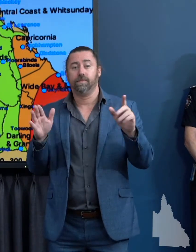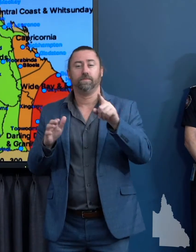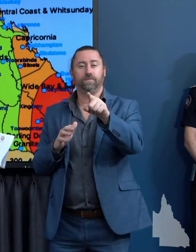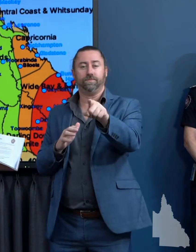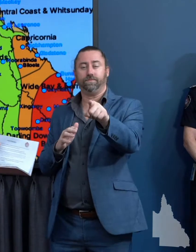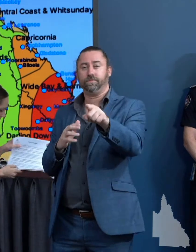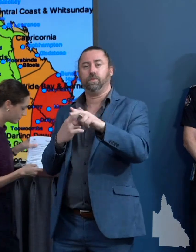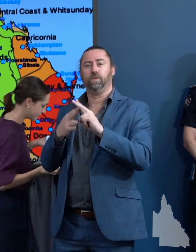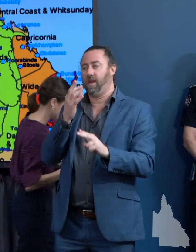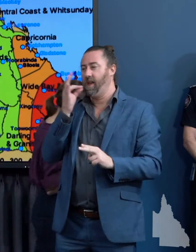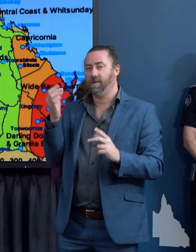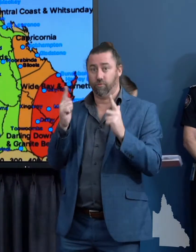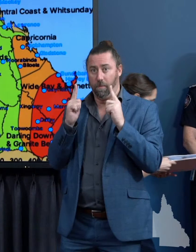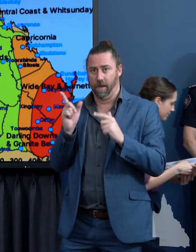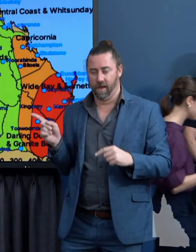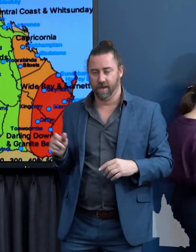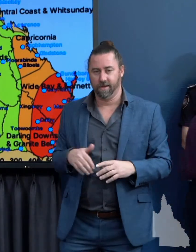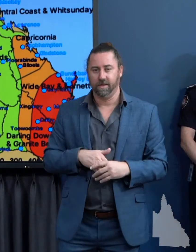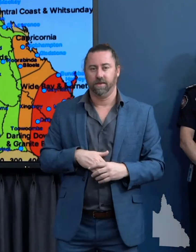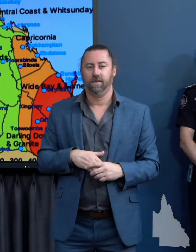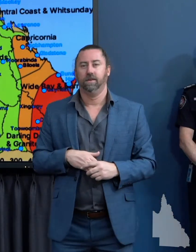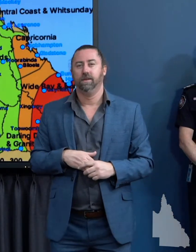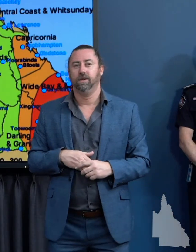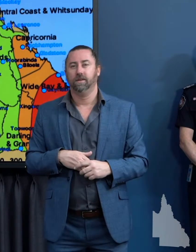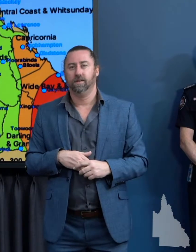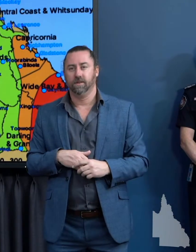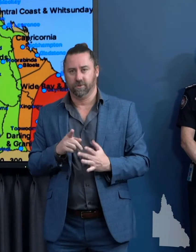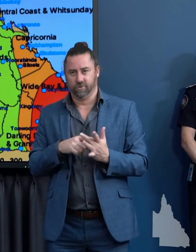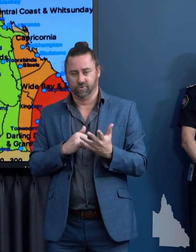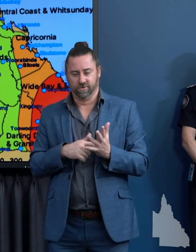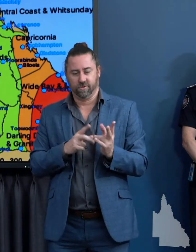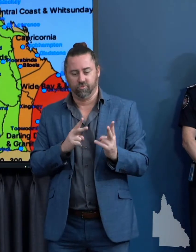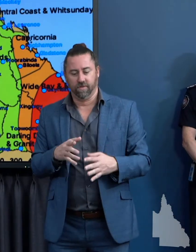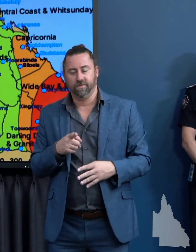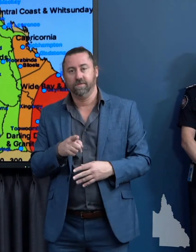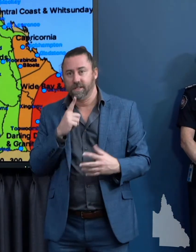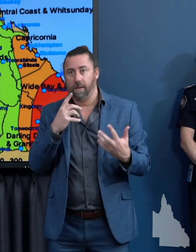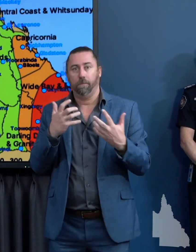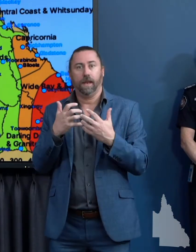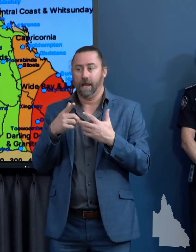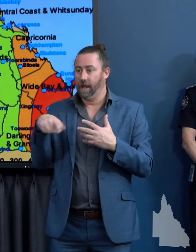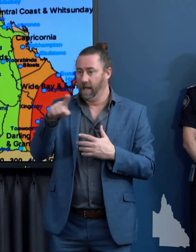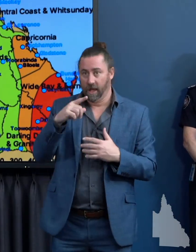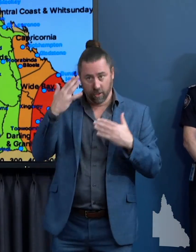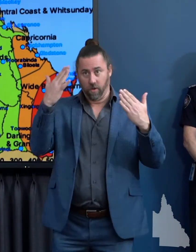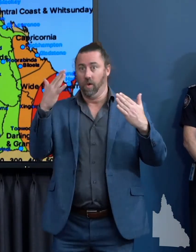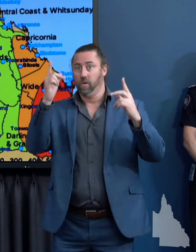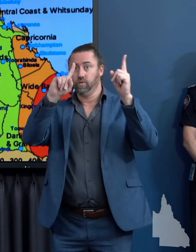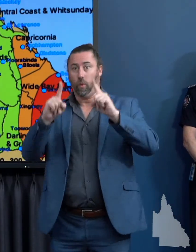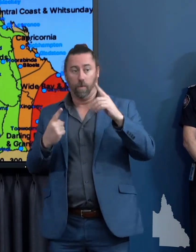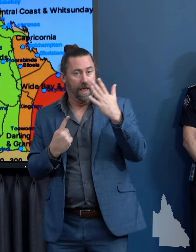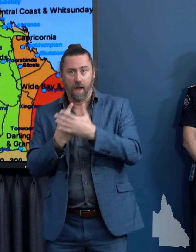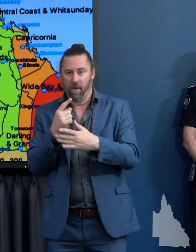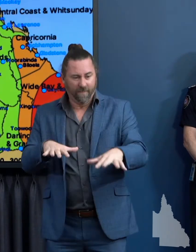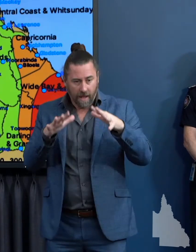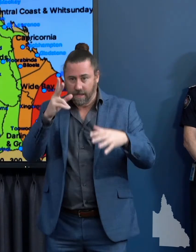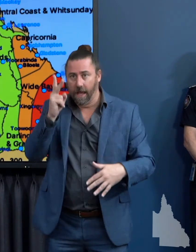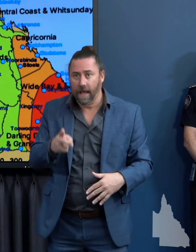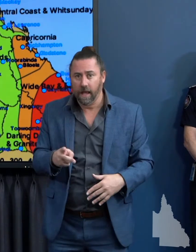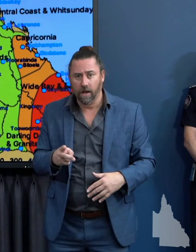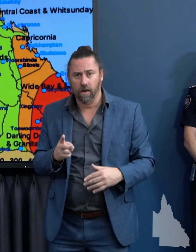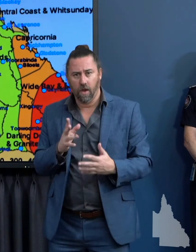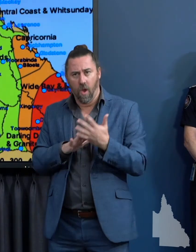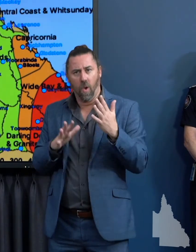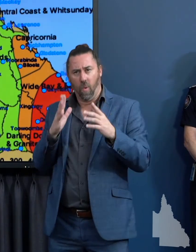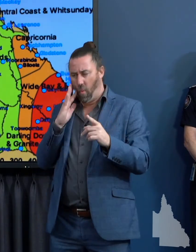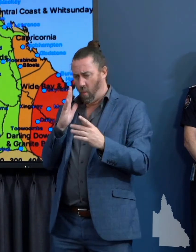Premier, just quickly, it seems a lot of local authorities were caught unaware of these storms and flooding. When did the government